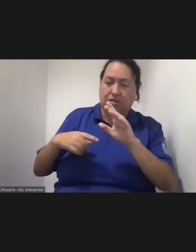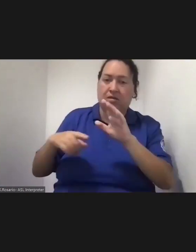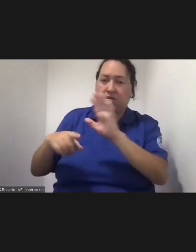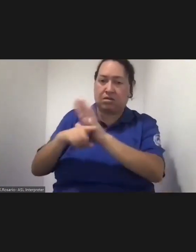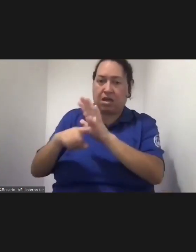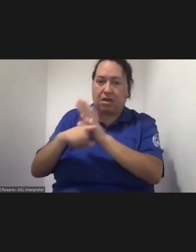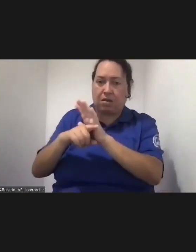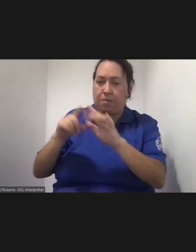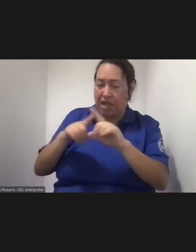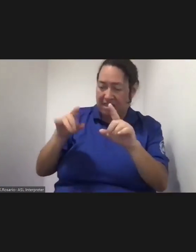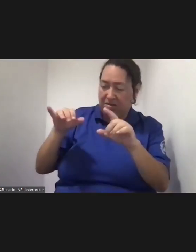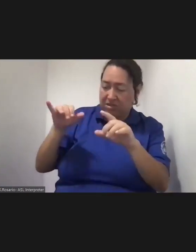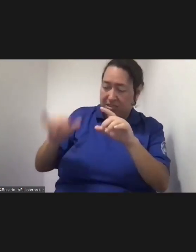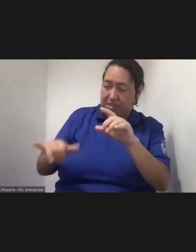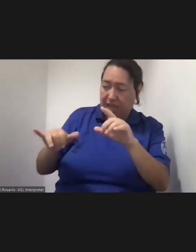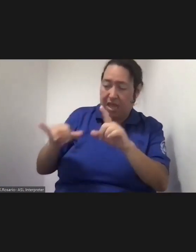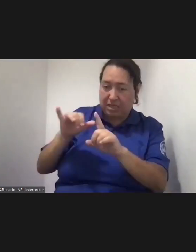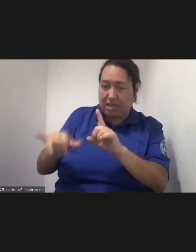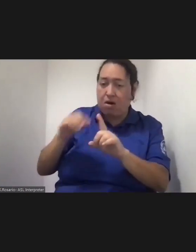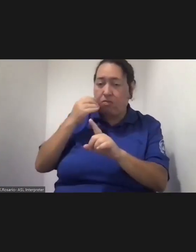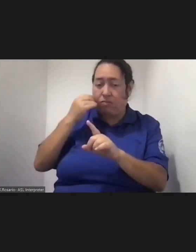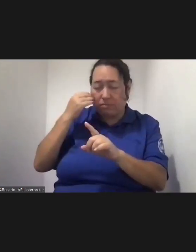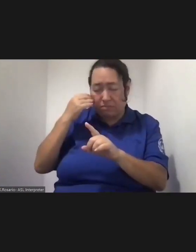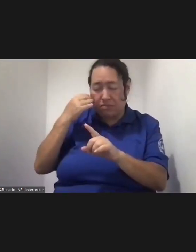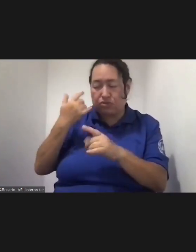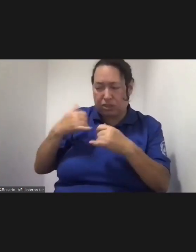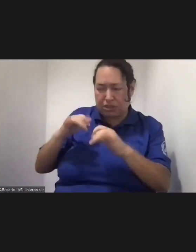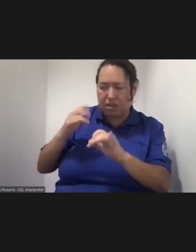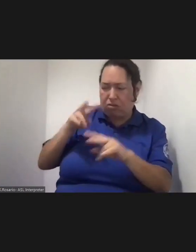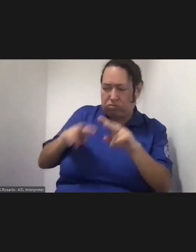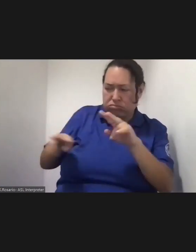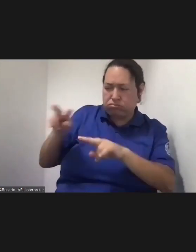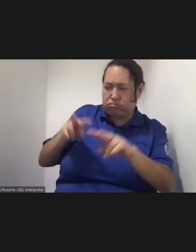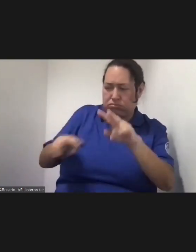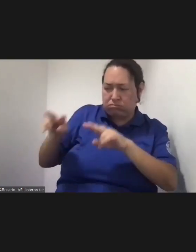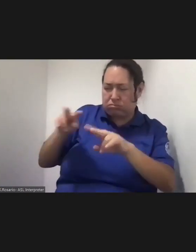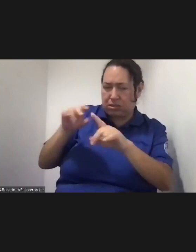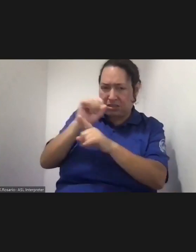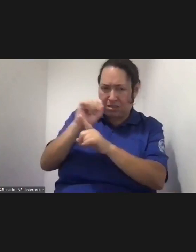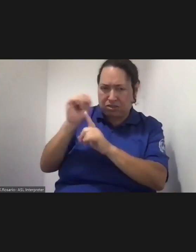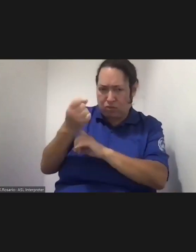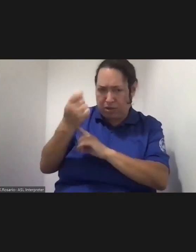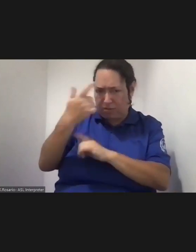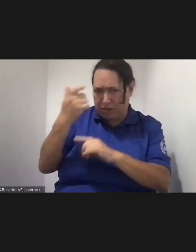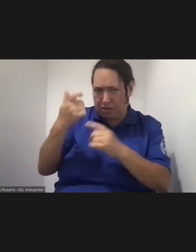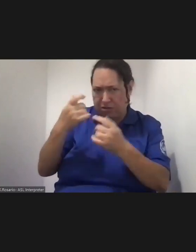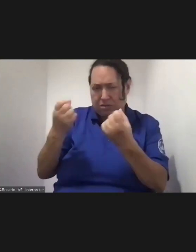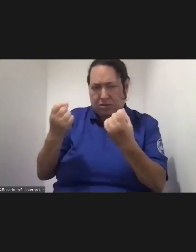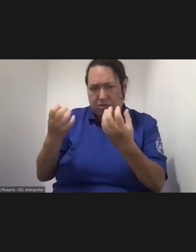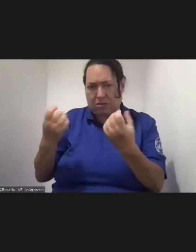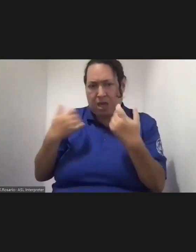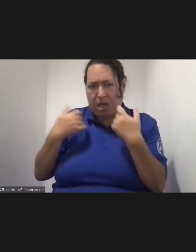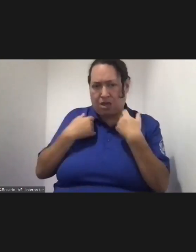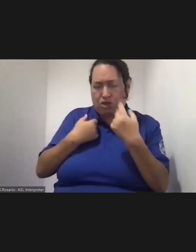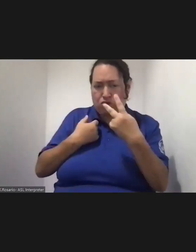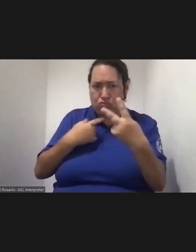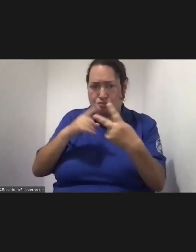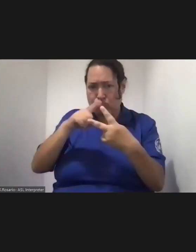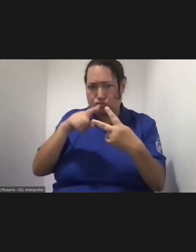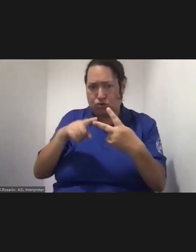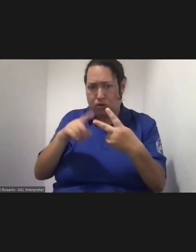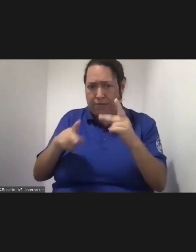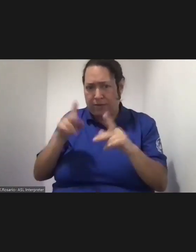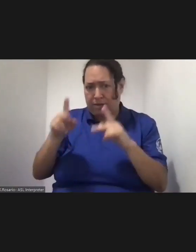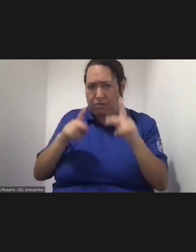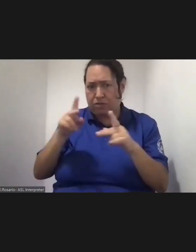Health. We are still monitoring the situation because a lot of people, we have 2 individuals who were not part